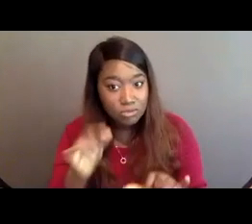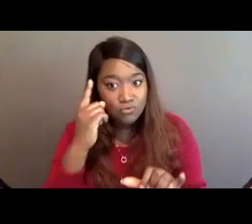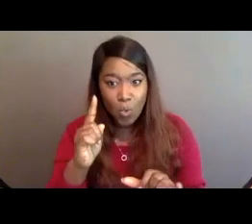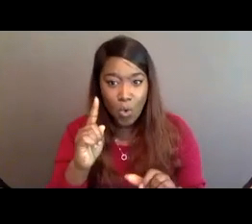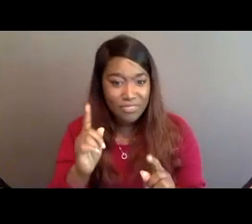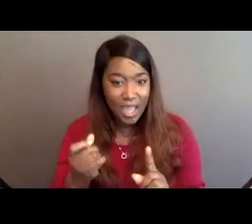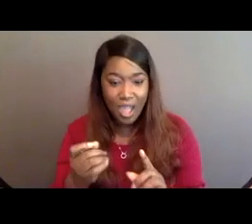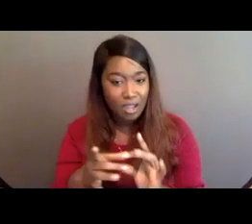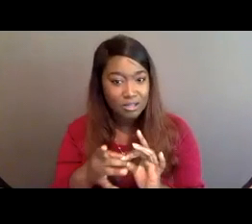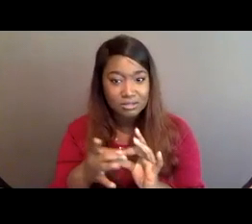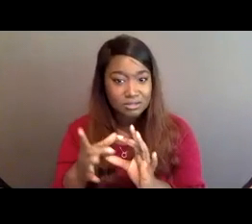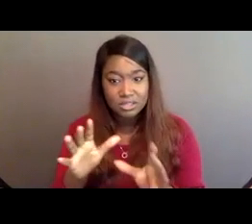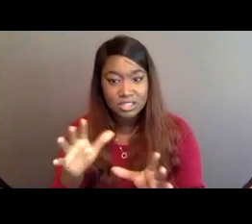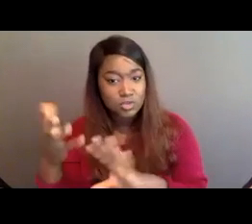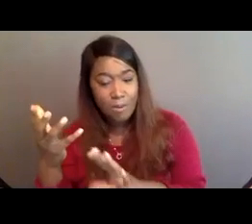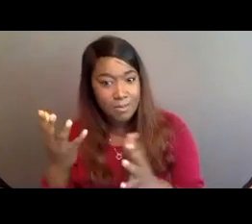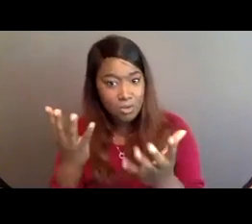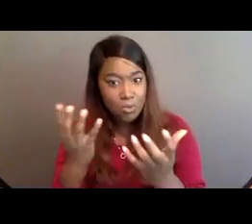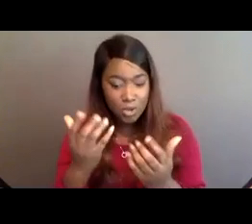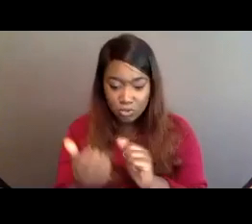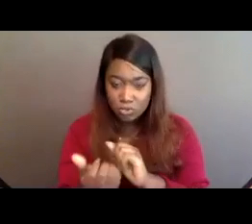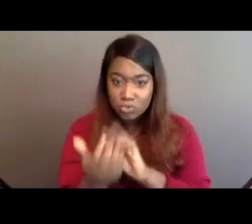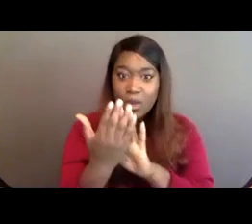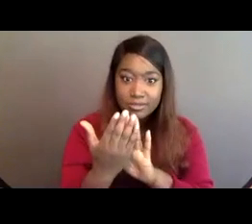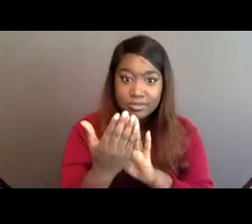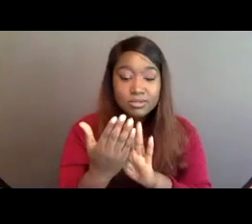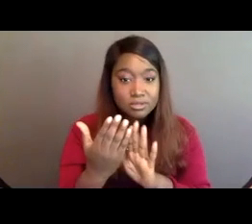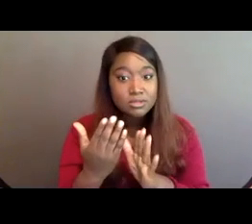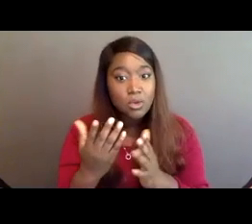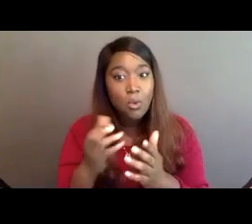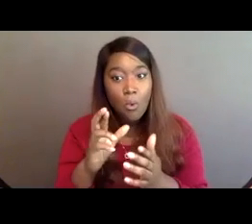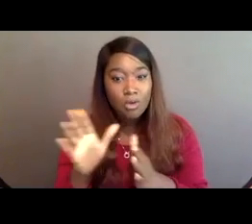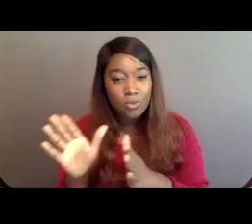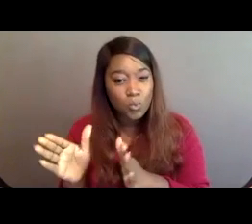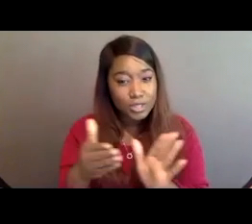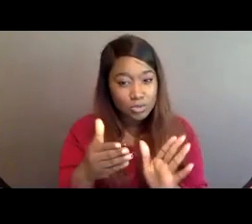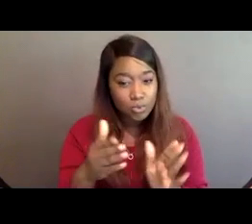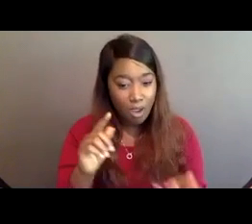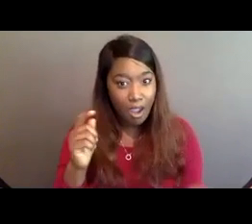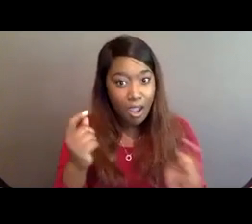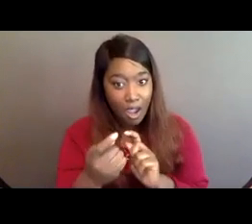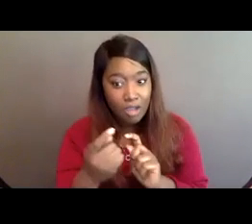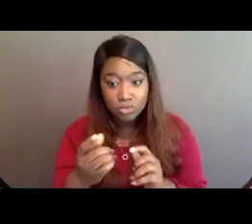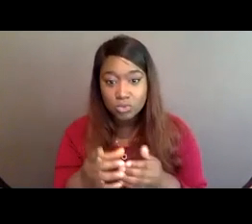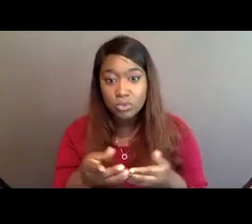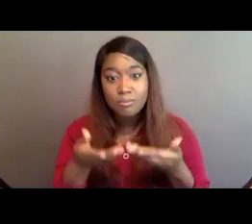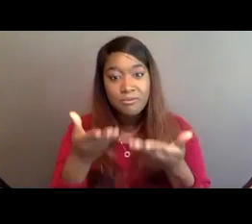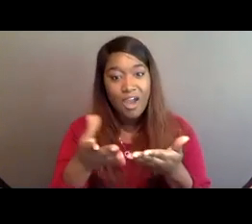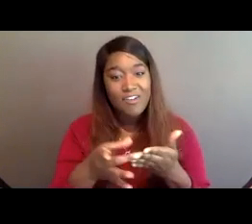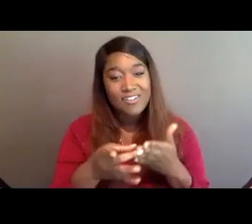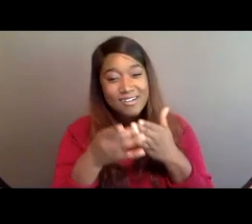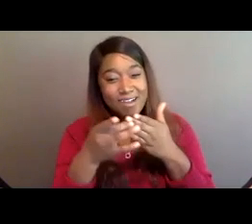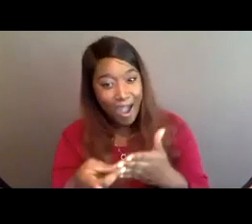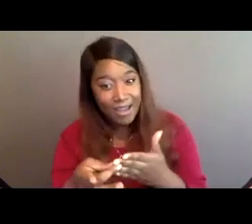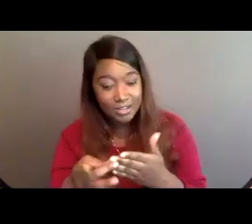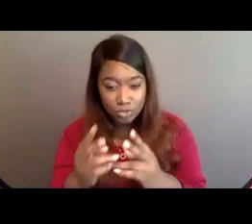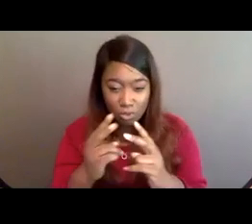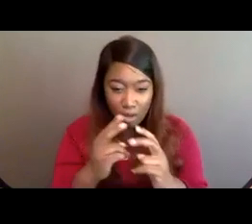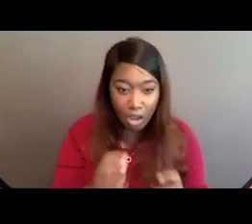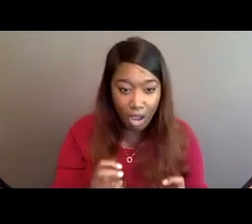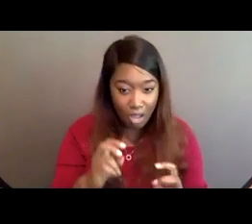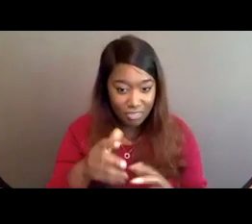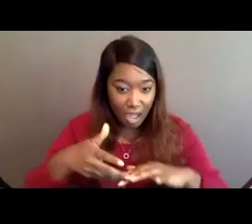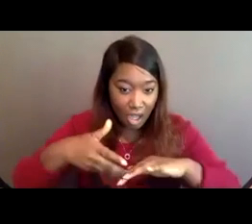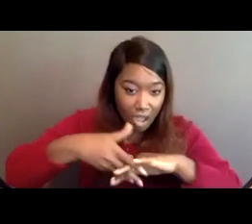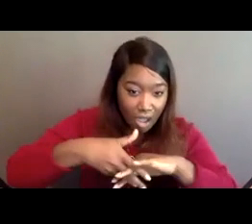want to help address or redirect or provide guidance to. So in that